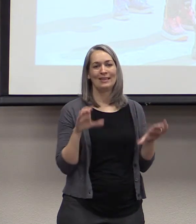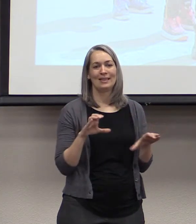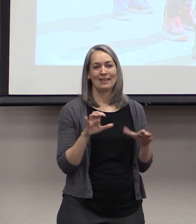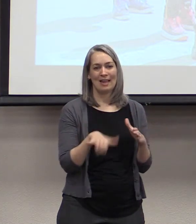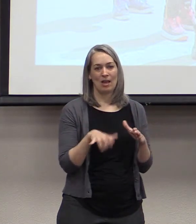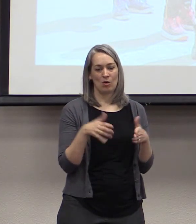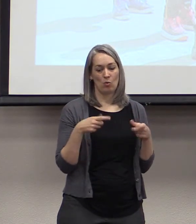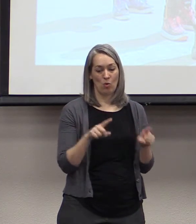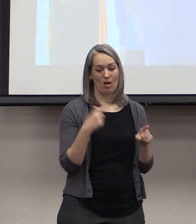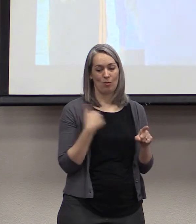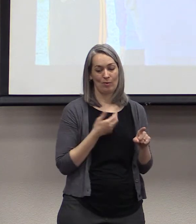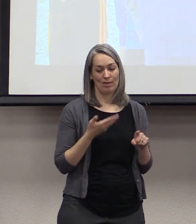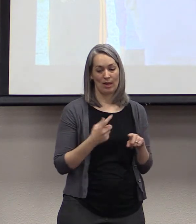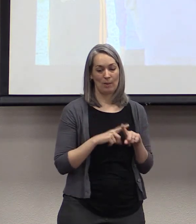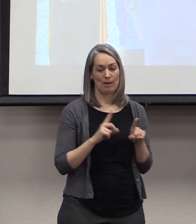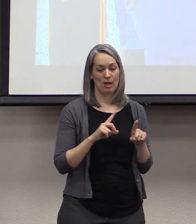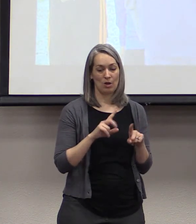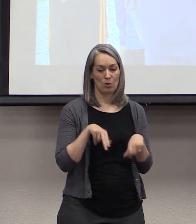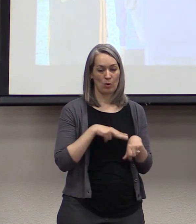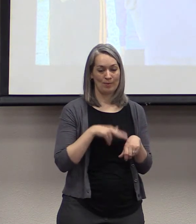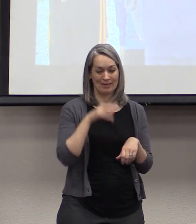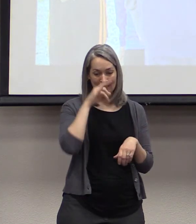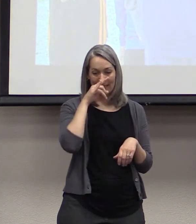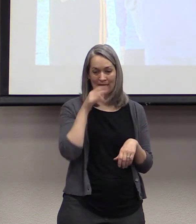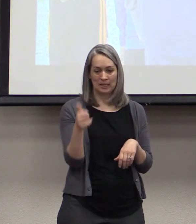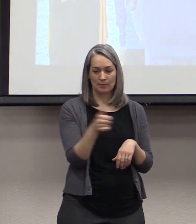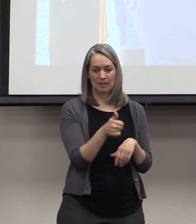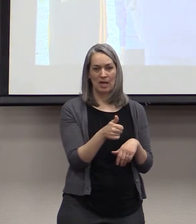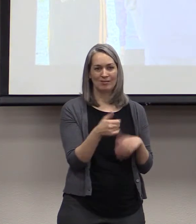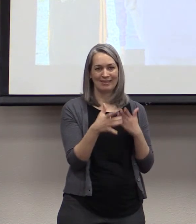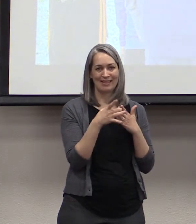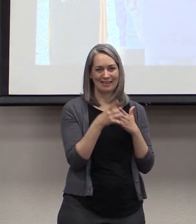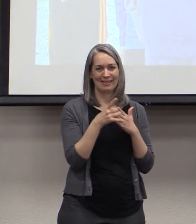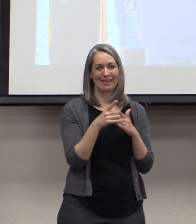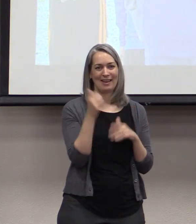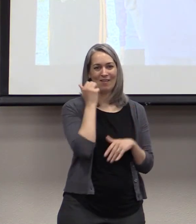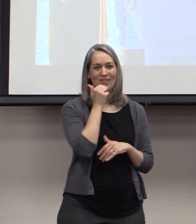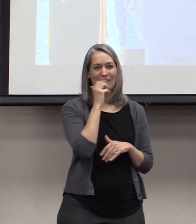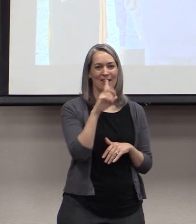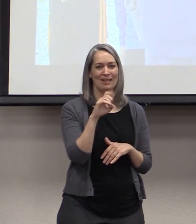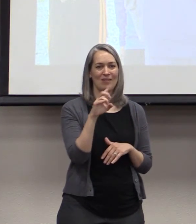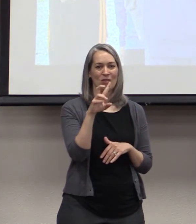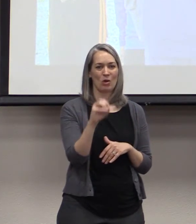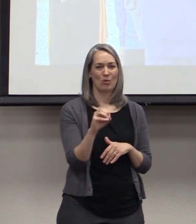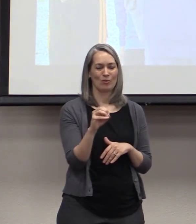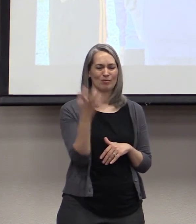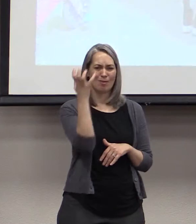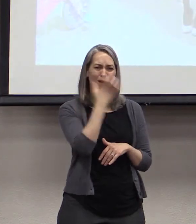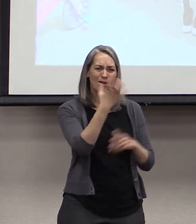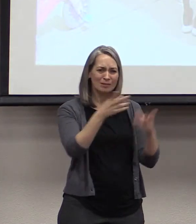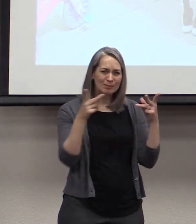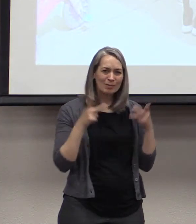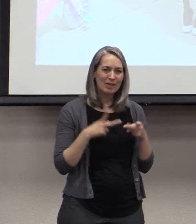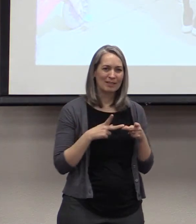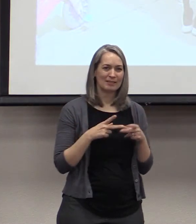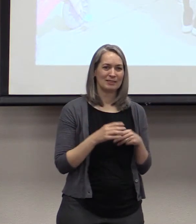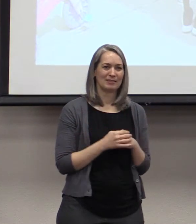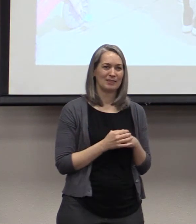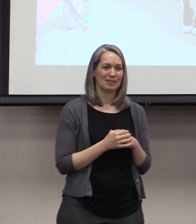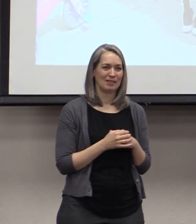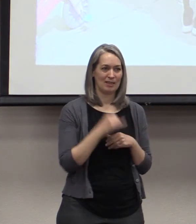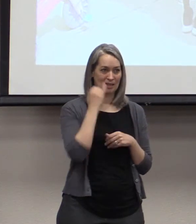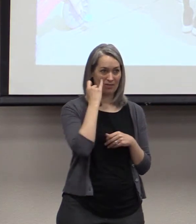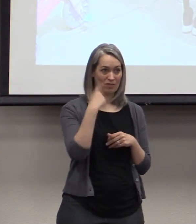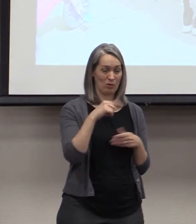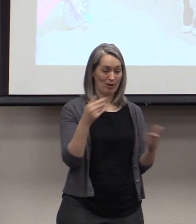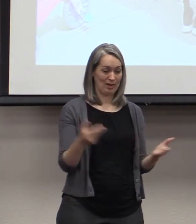are involved in leading their own daily devotionals. It's just an incredible place. If you